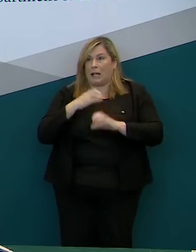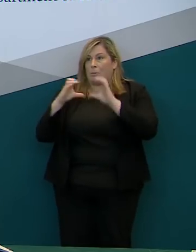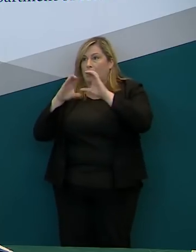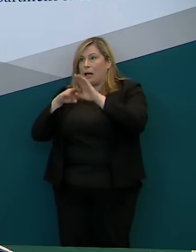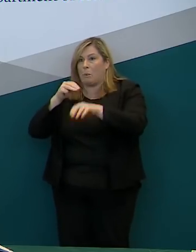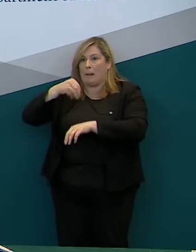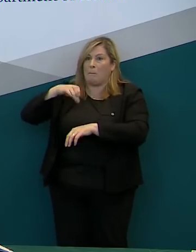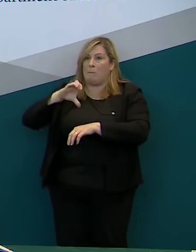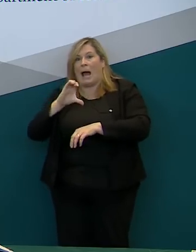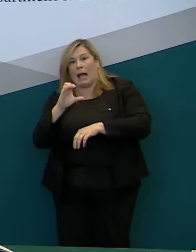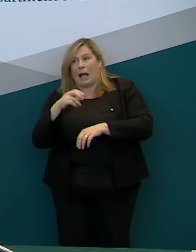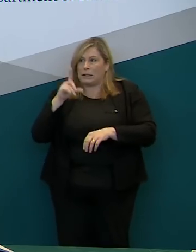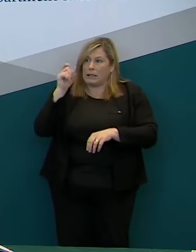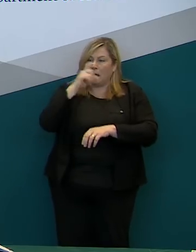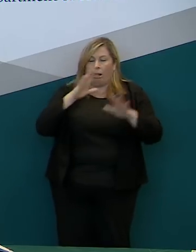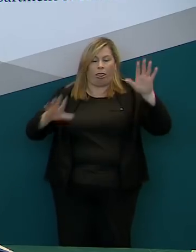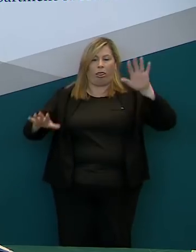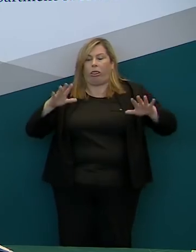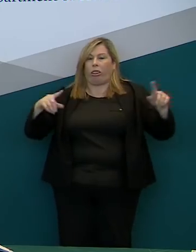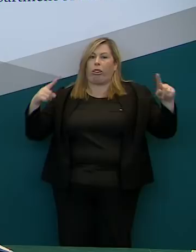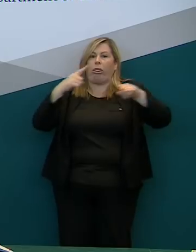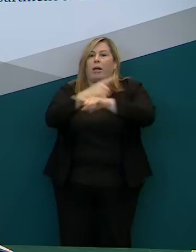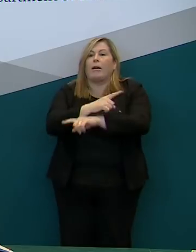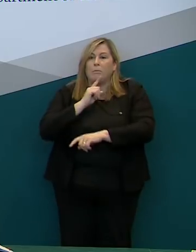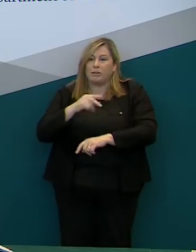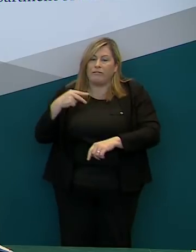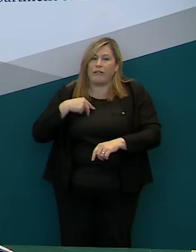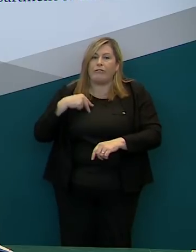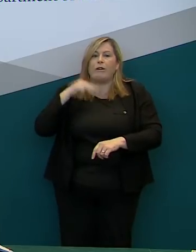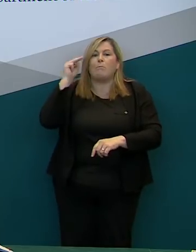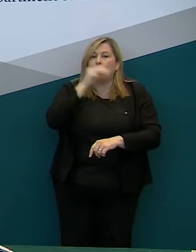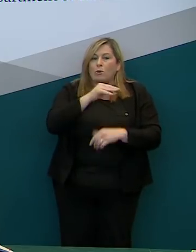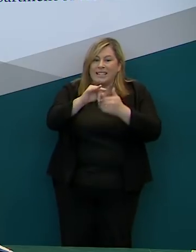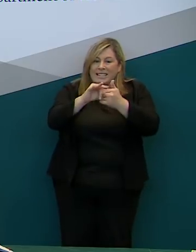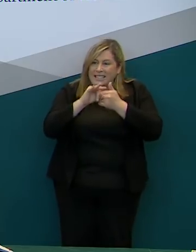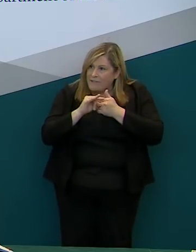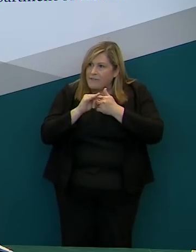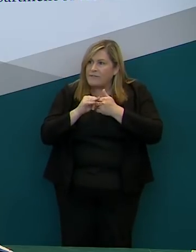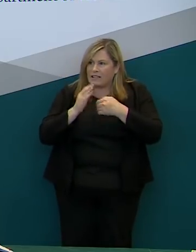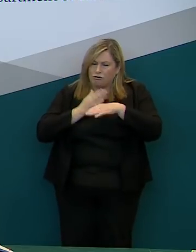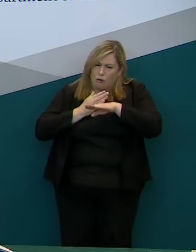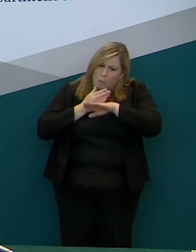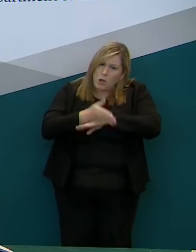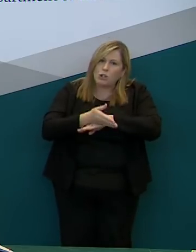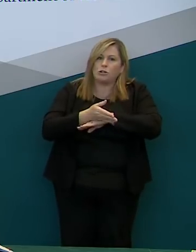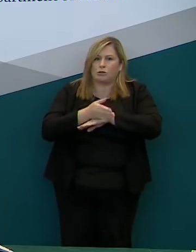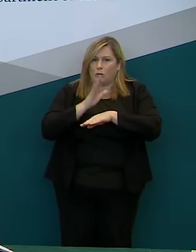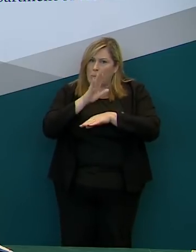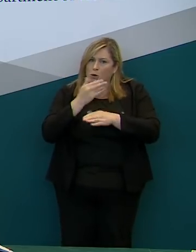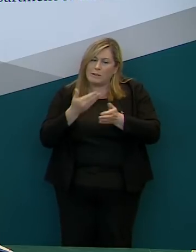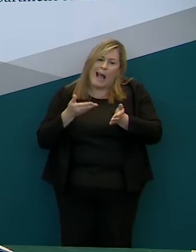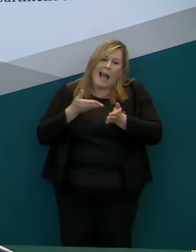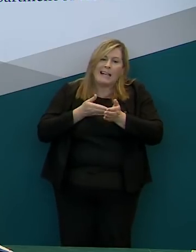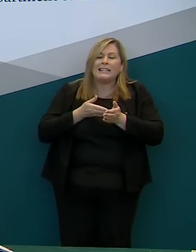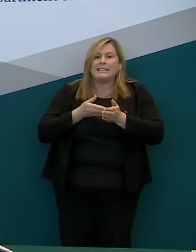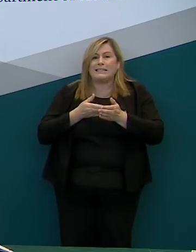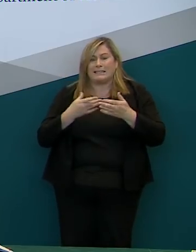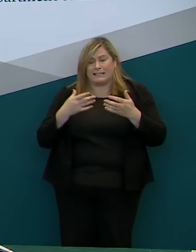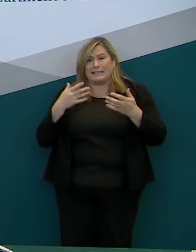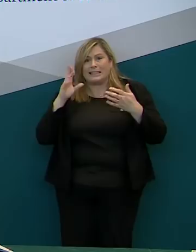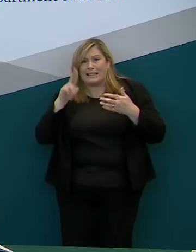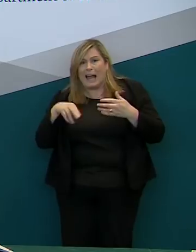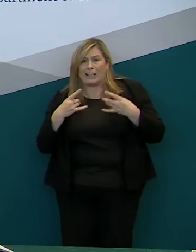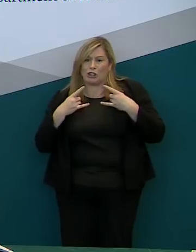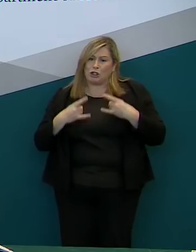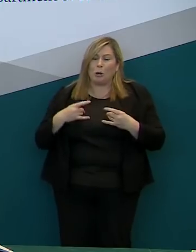time, and it's really important that it's safe and it's robust. So as that, adding in the human element, which we're working on through automation,